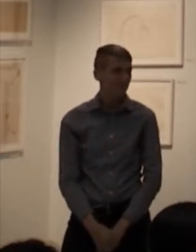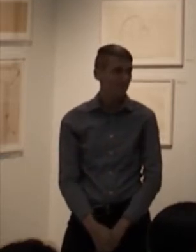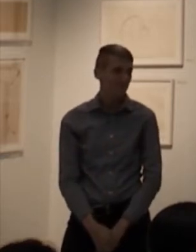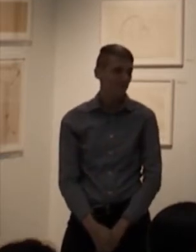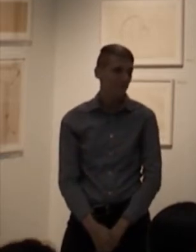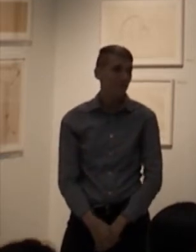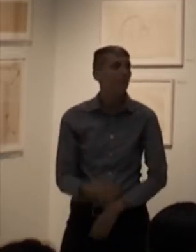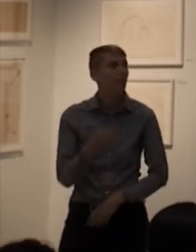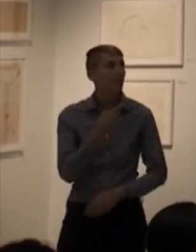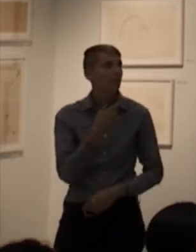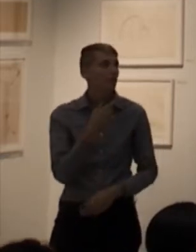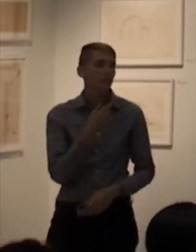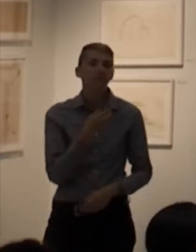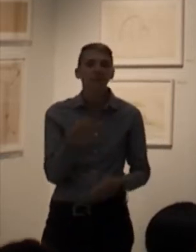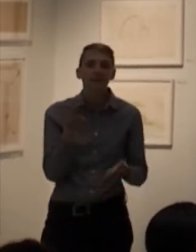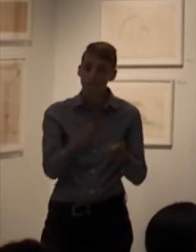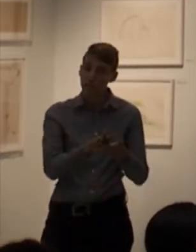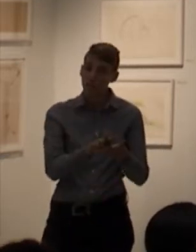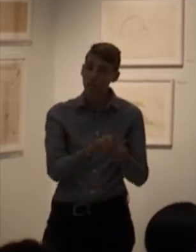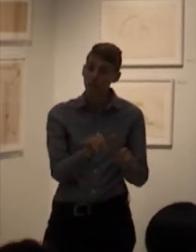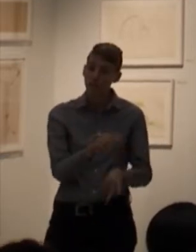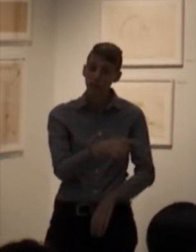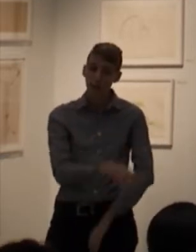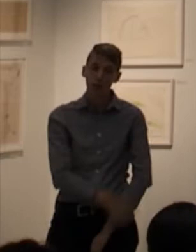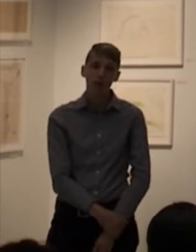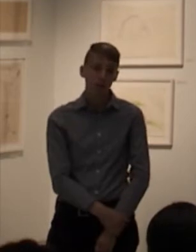This is another failure. We